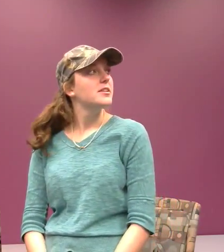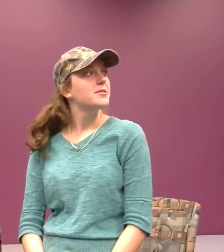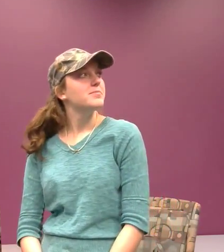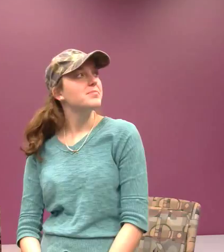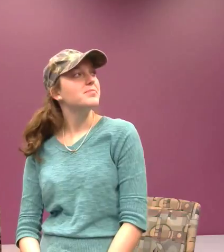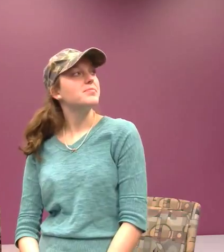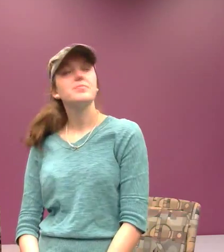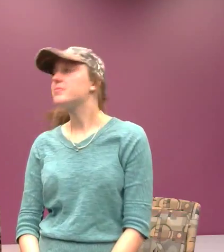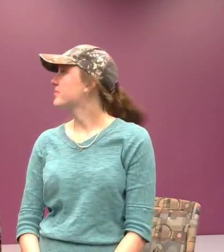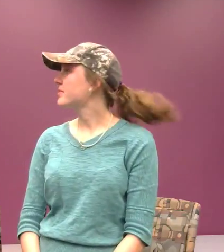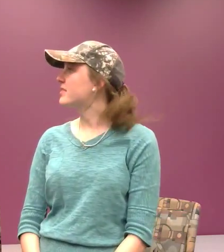plus 42.